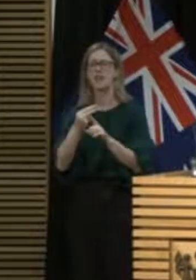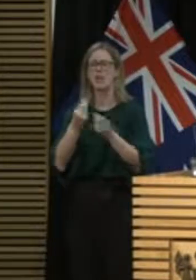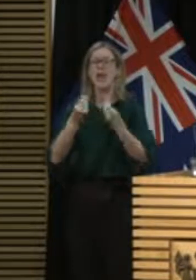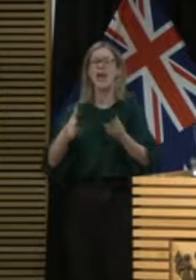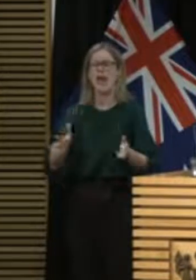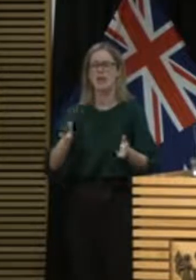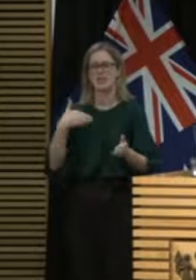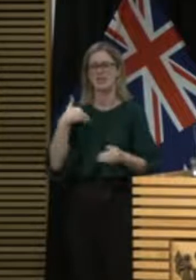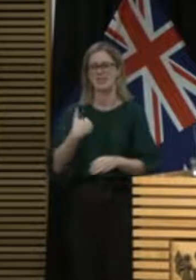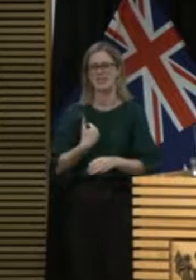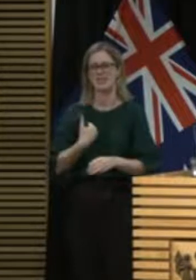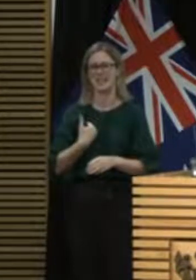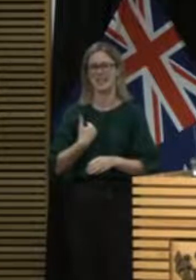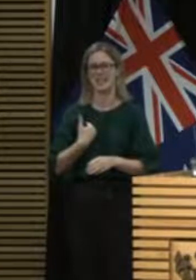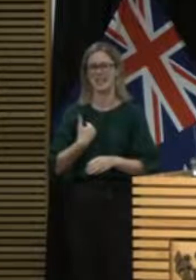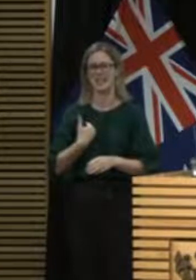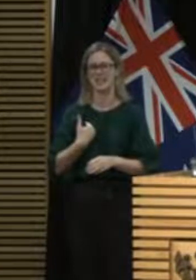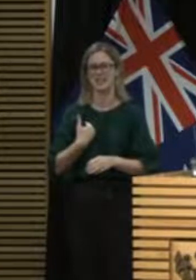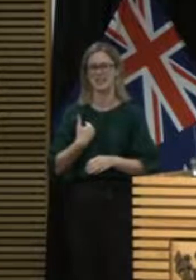to use